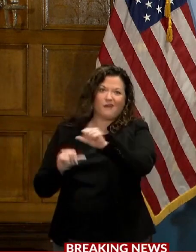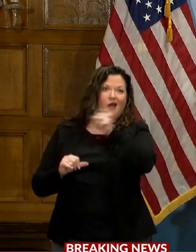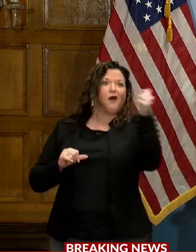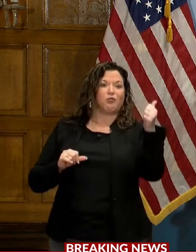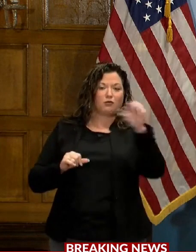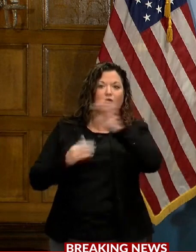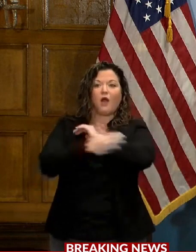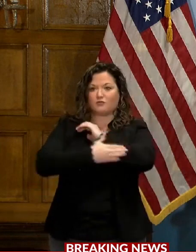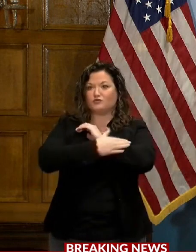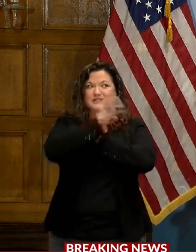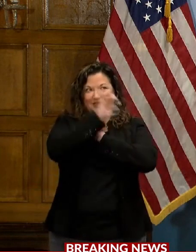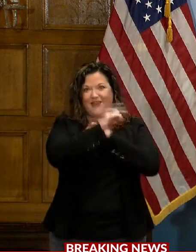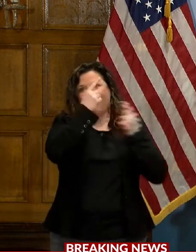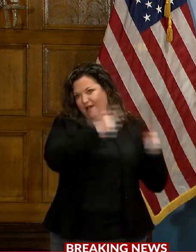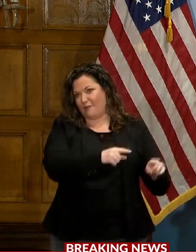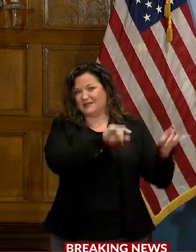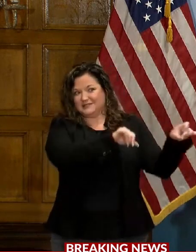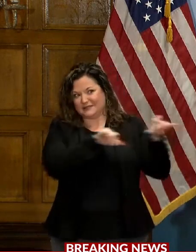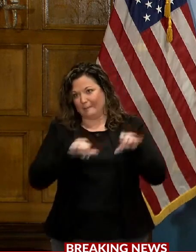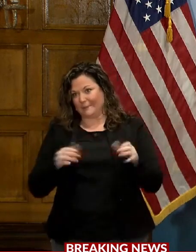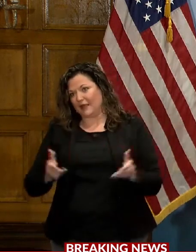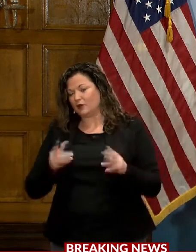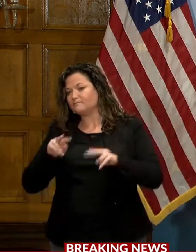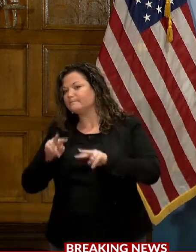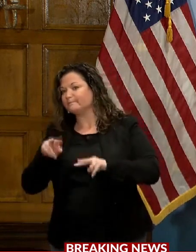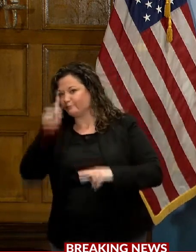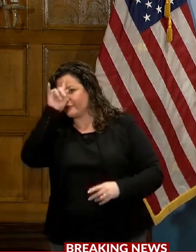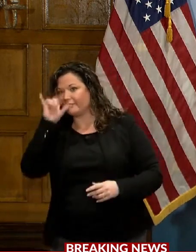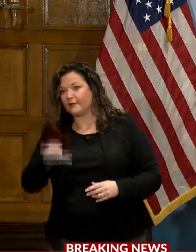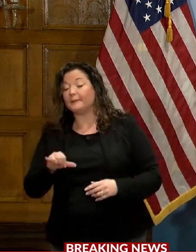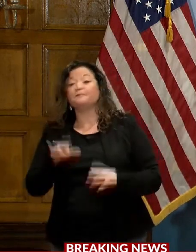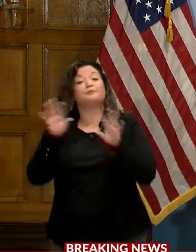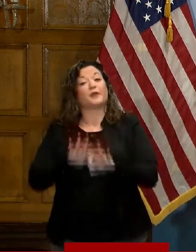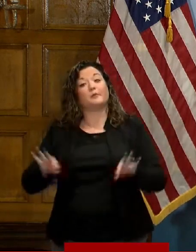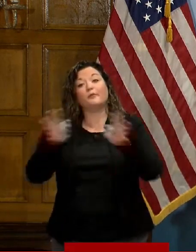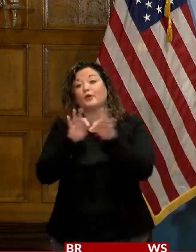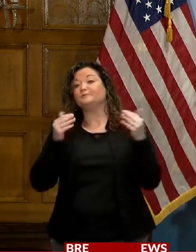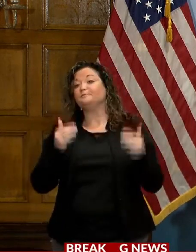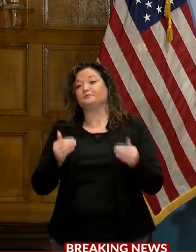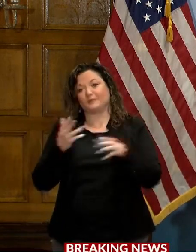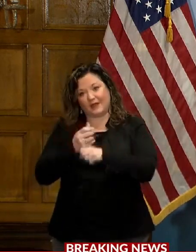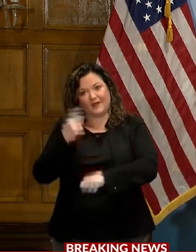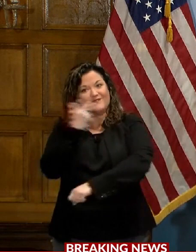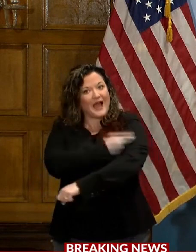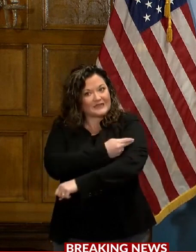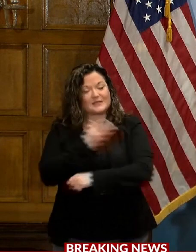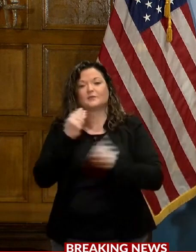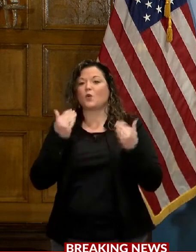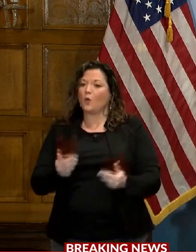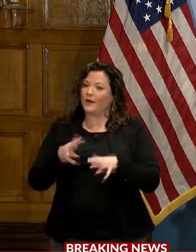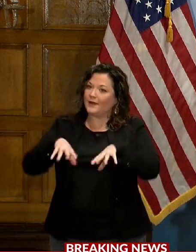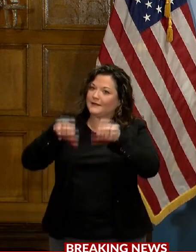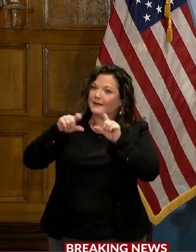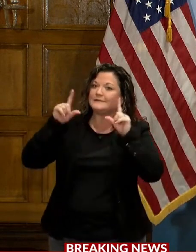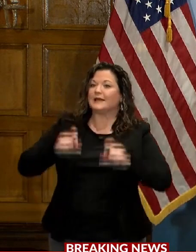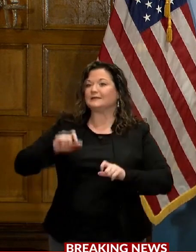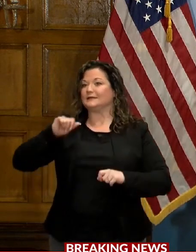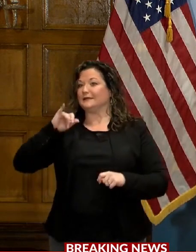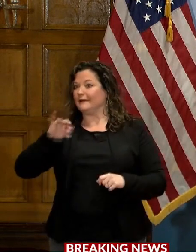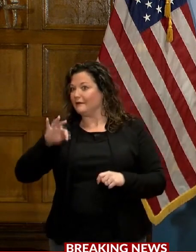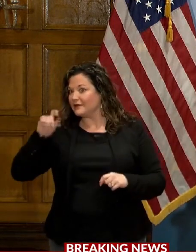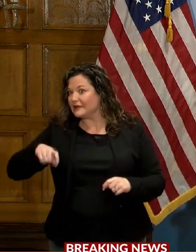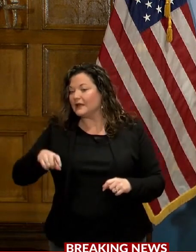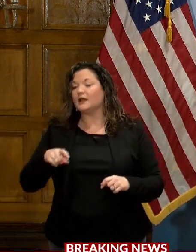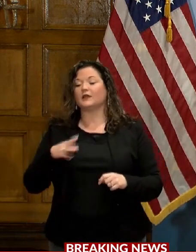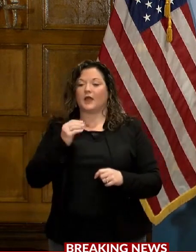countries. What is important is that we get vaccinated, we get tested as needed, and take the precautions that your